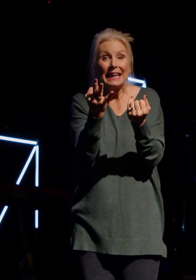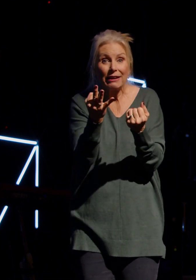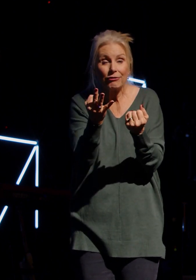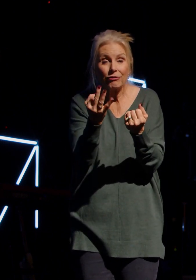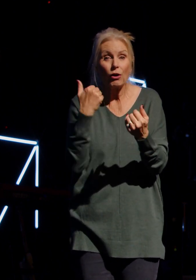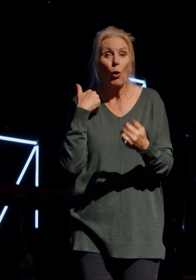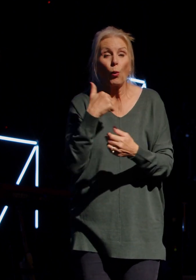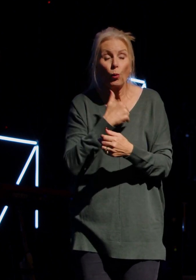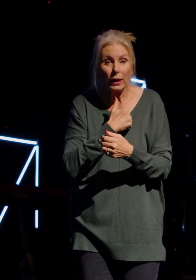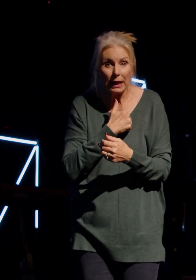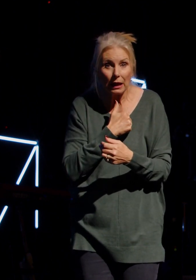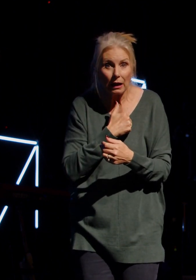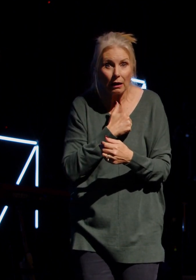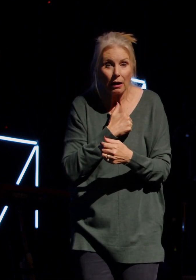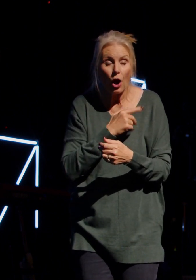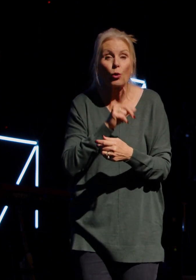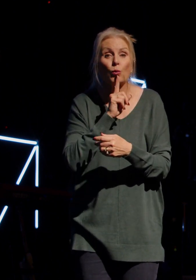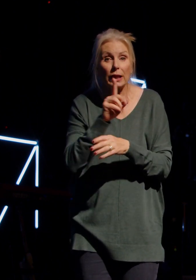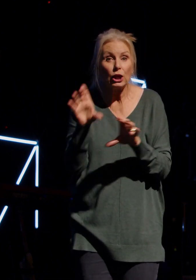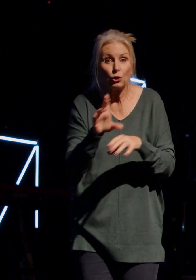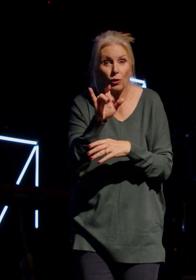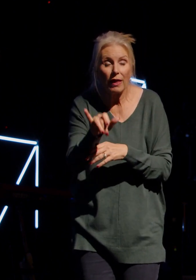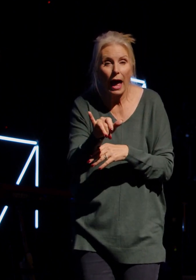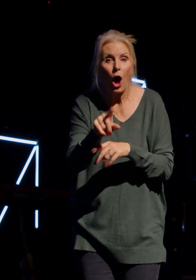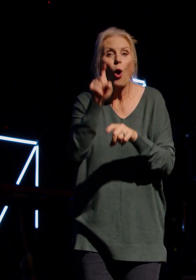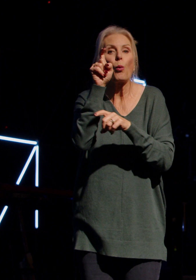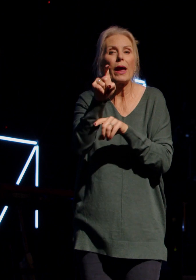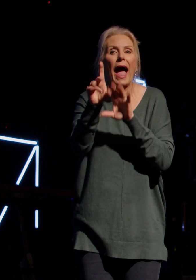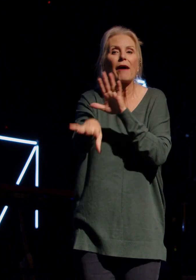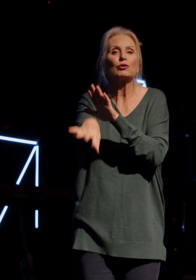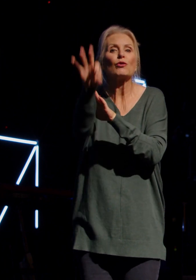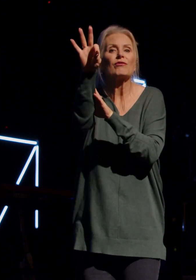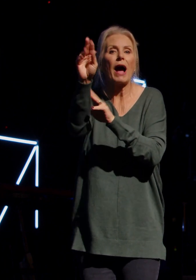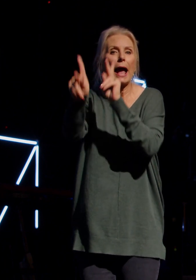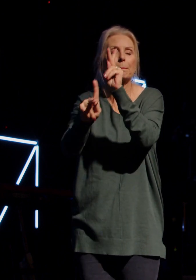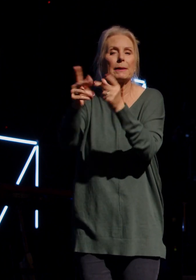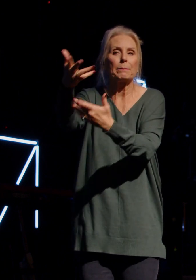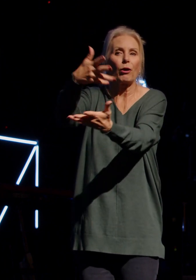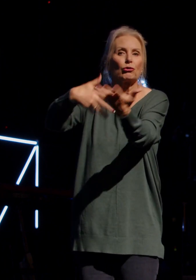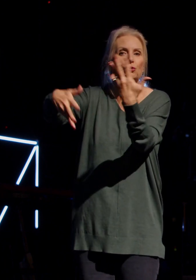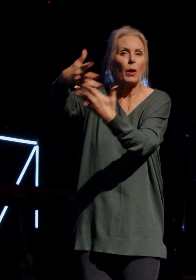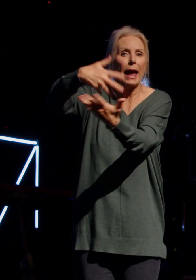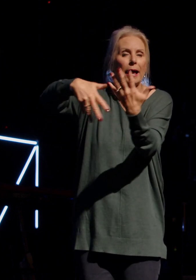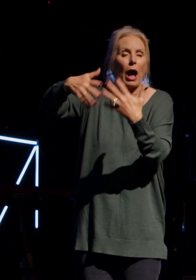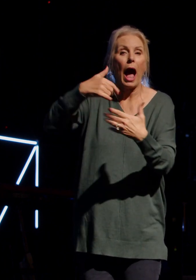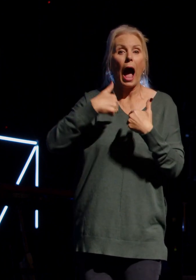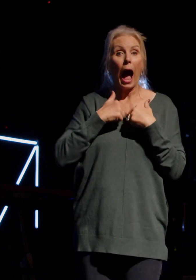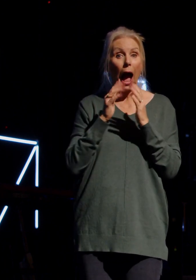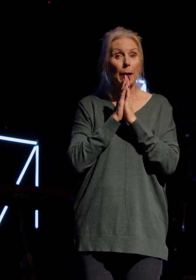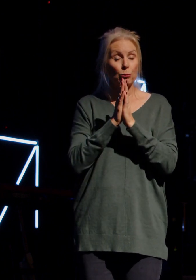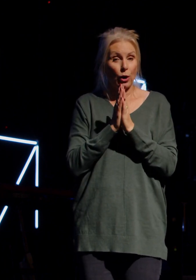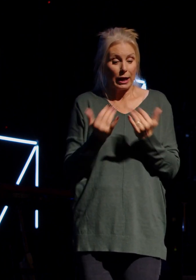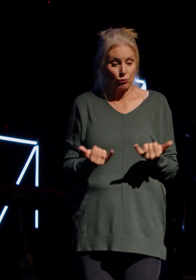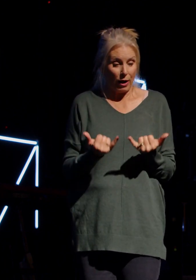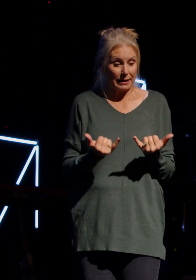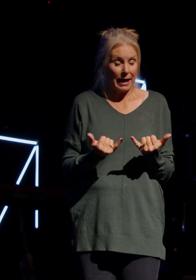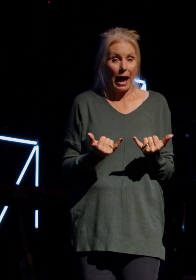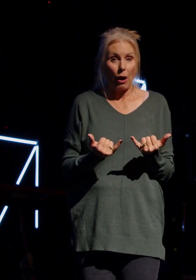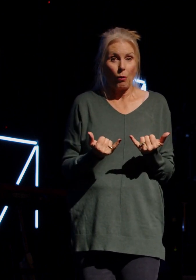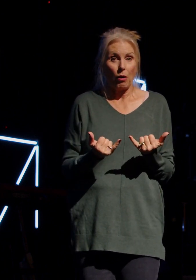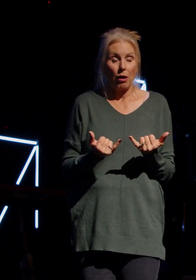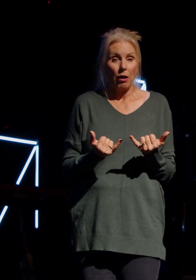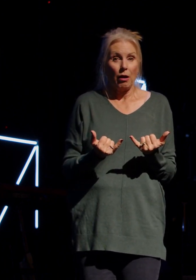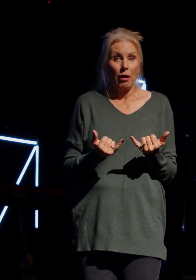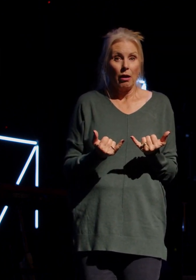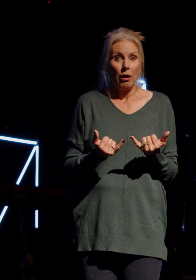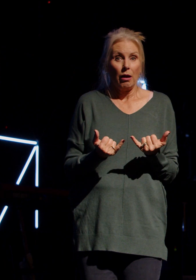to strategically set aside time and find people to hang out with who are not believers. I'm praying right now about an unbeliever, and I've never done this